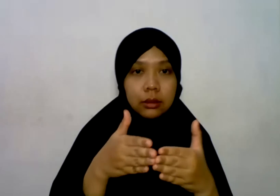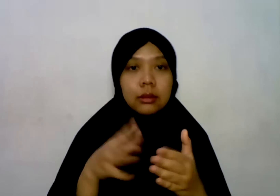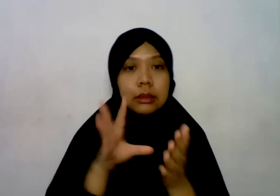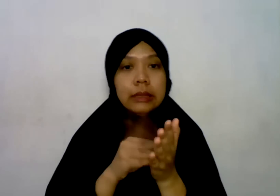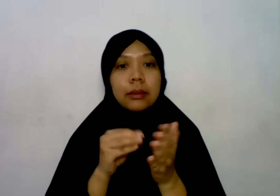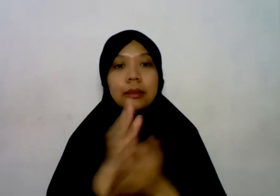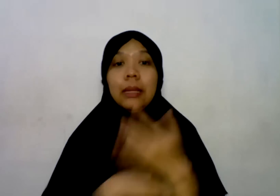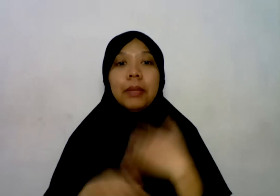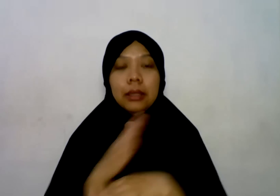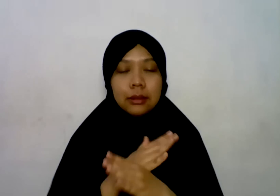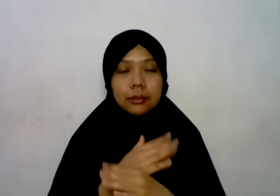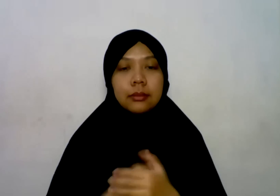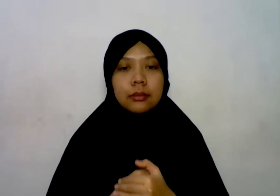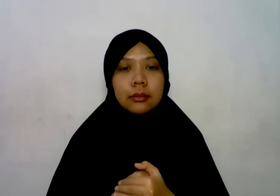the